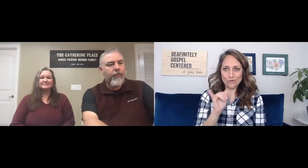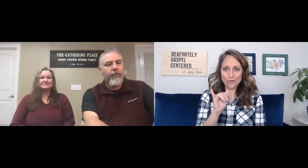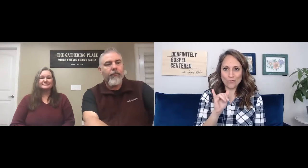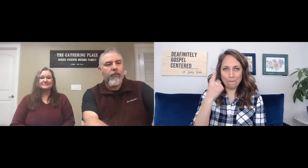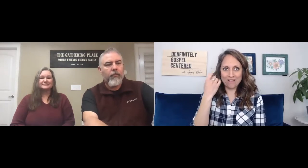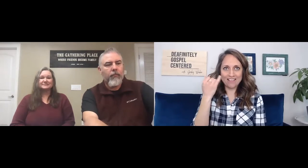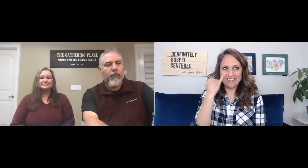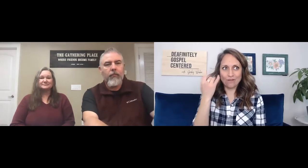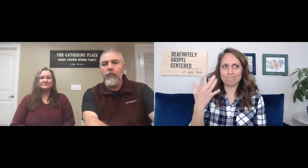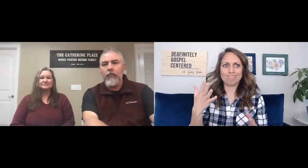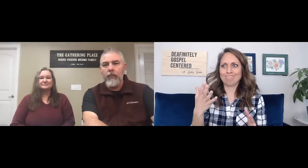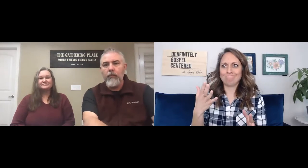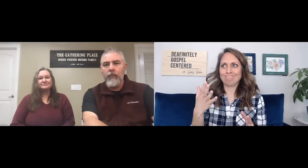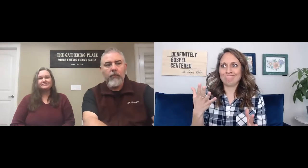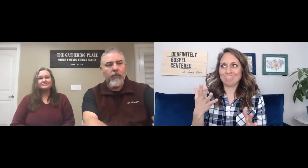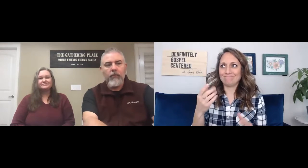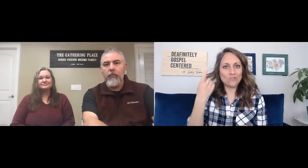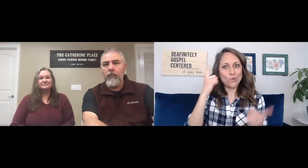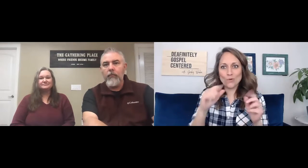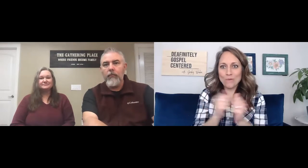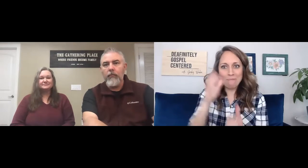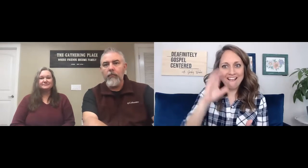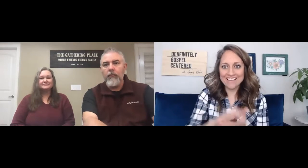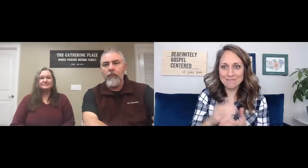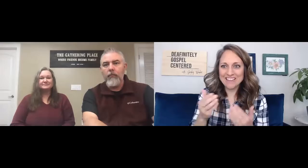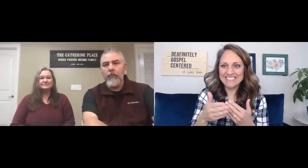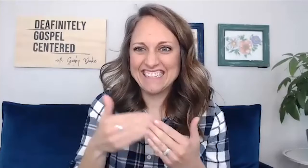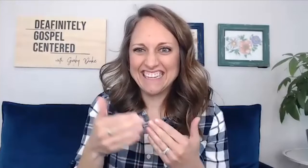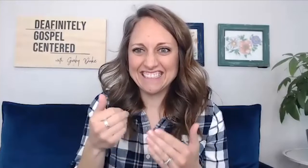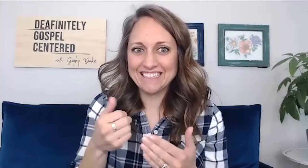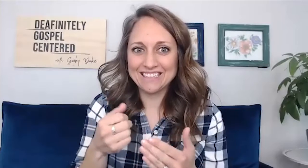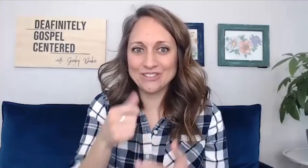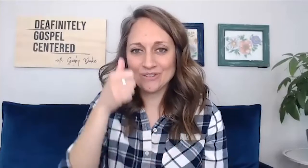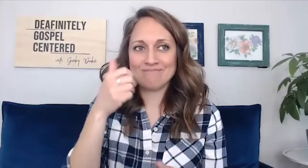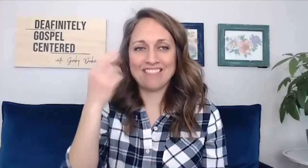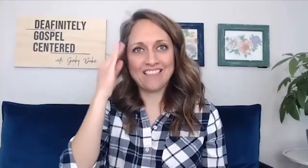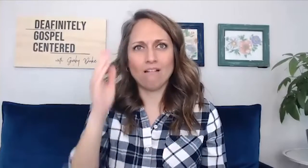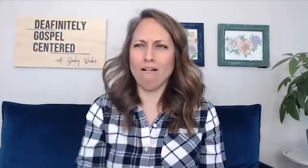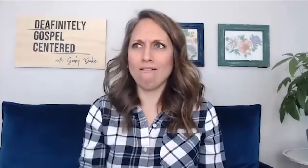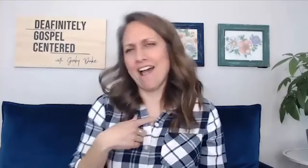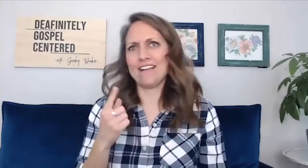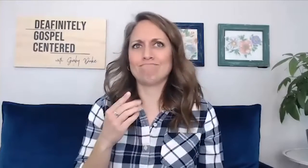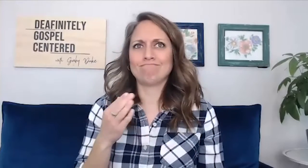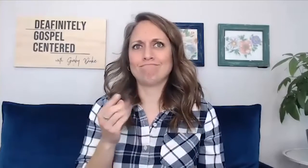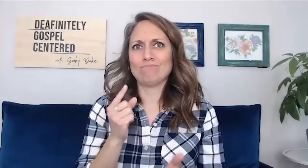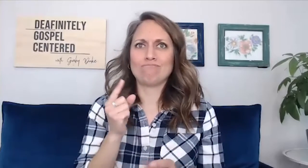me too, because if I have a disagreement with my husband, it's easy to think that I'm right about